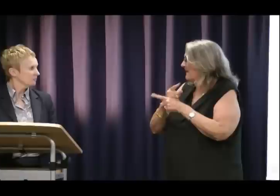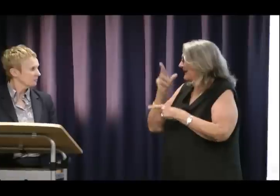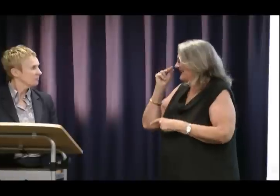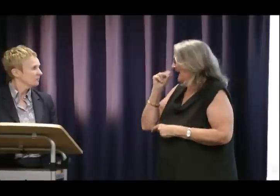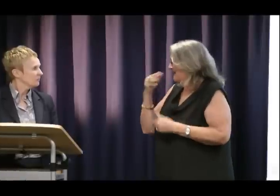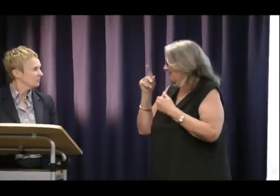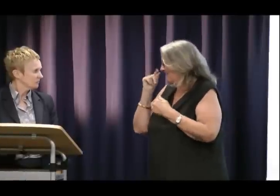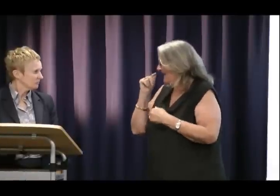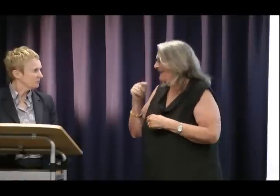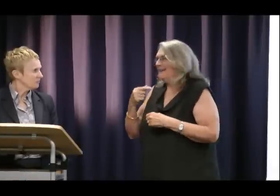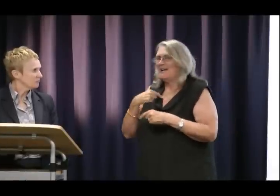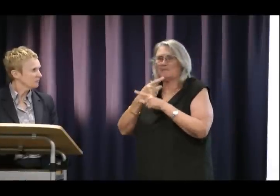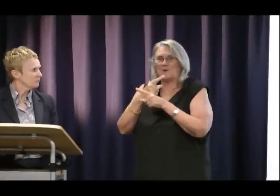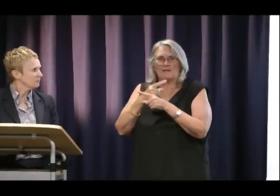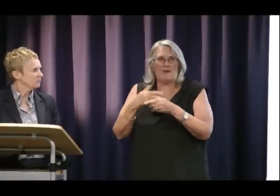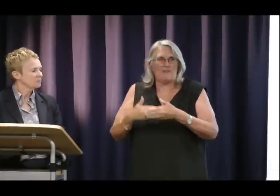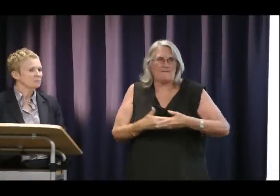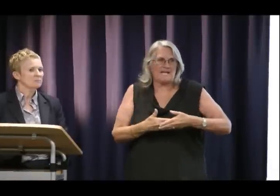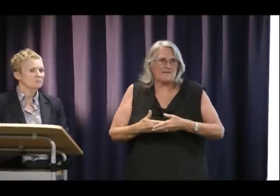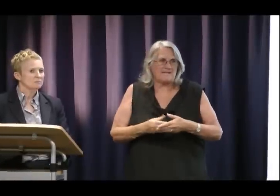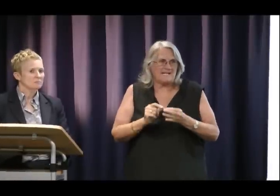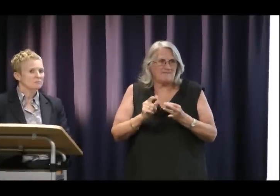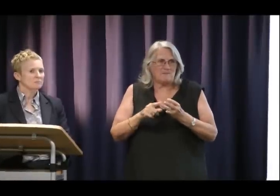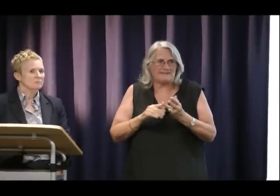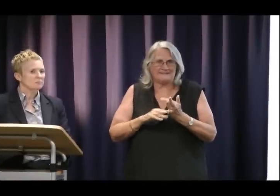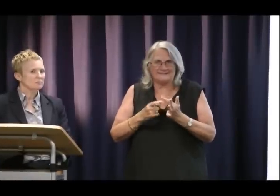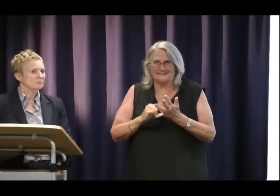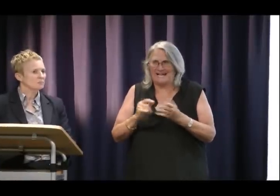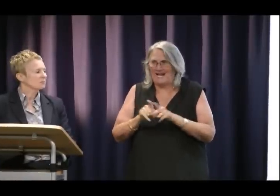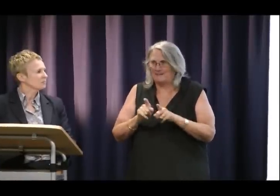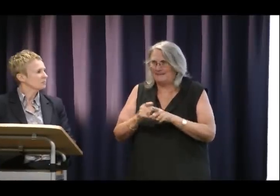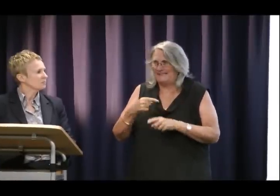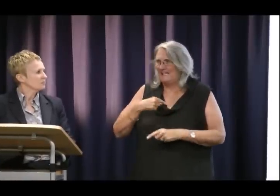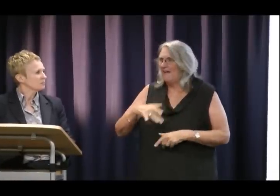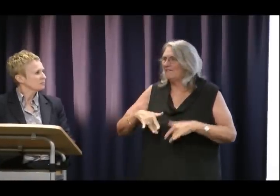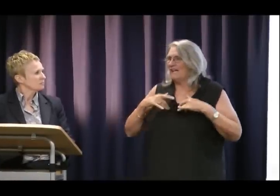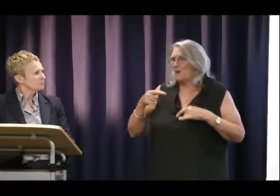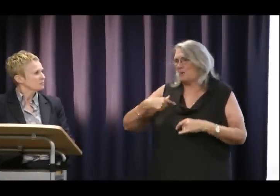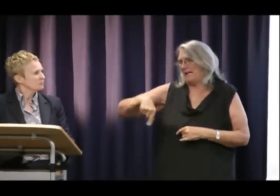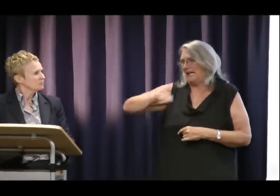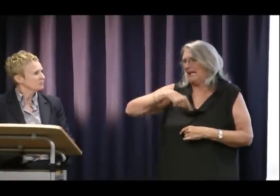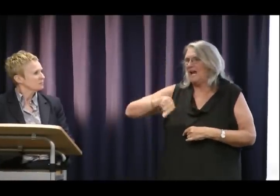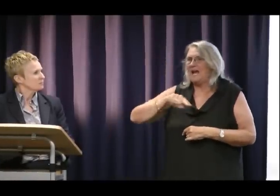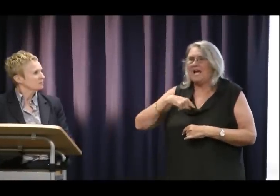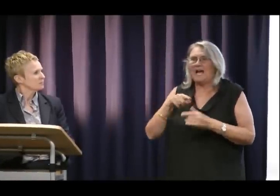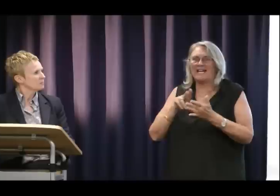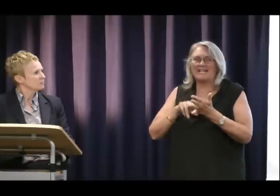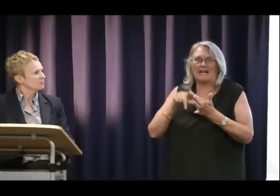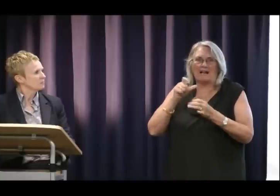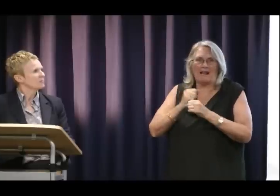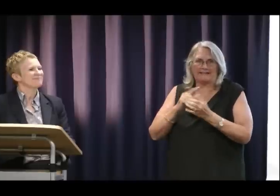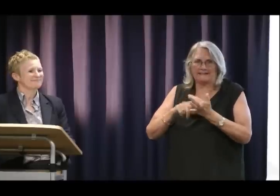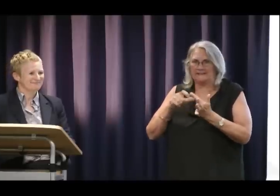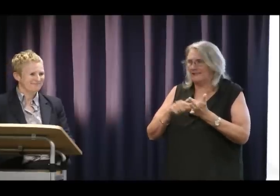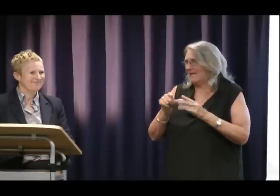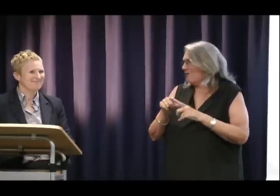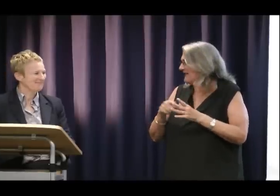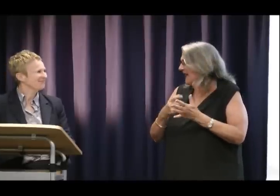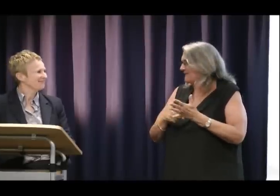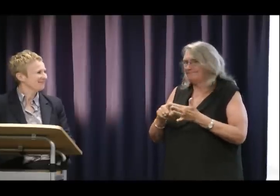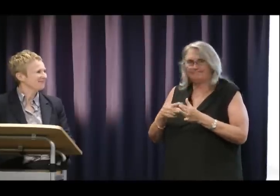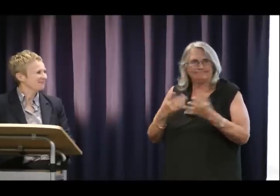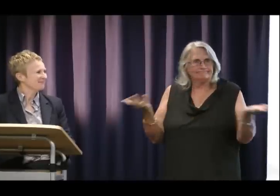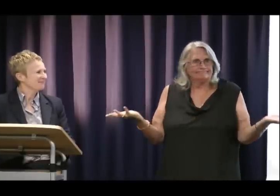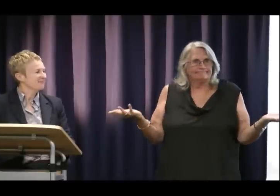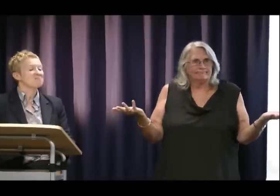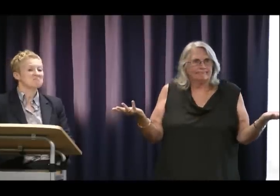I can understand the young person aspect, but I would like to talk about baby boomers like us. I think